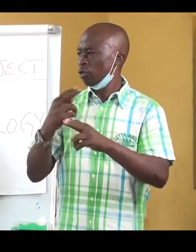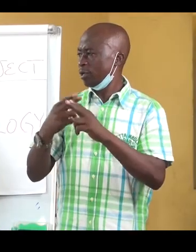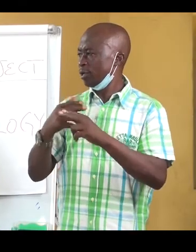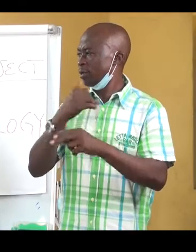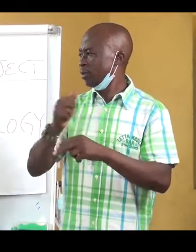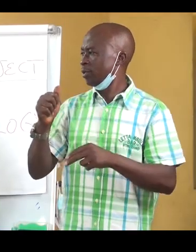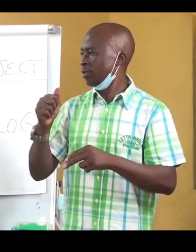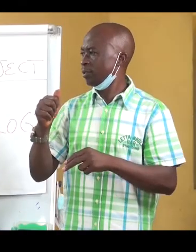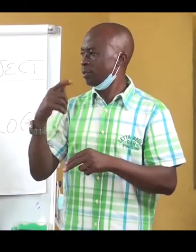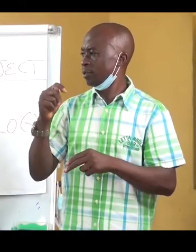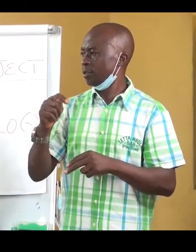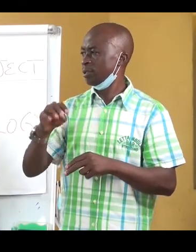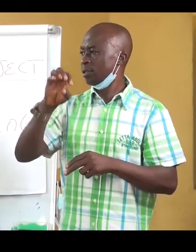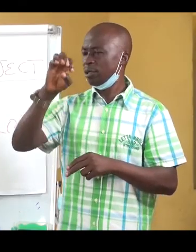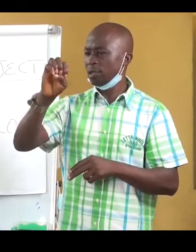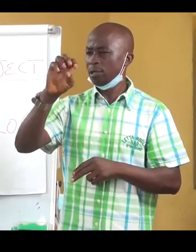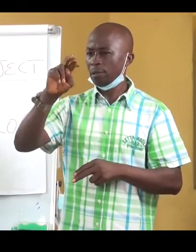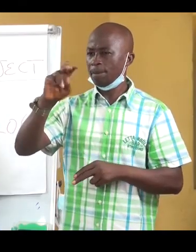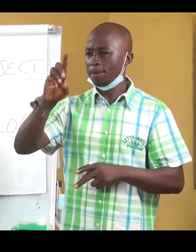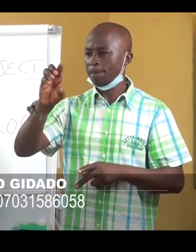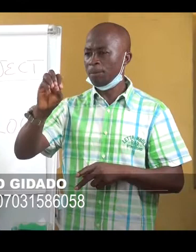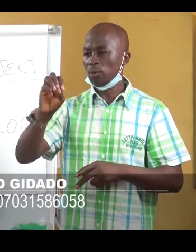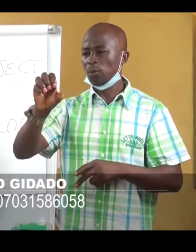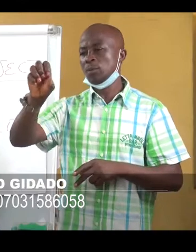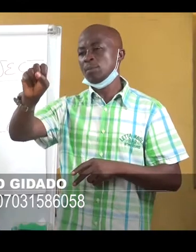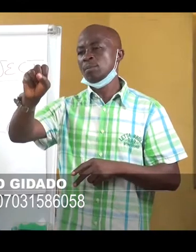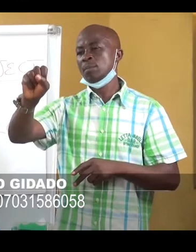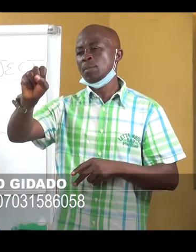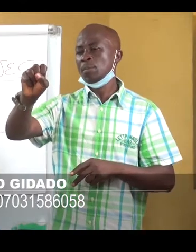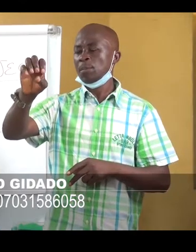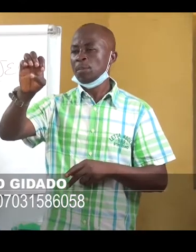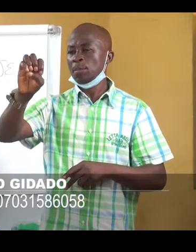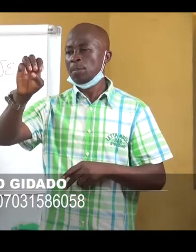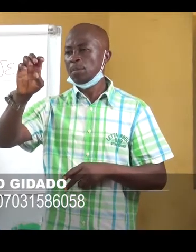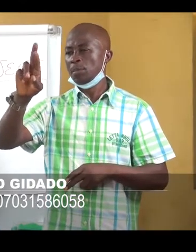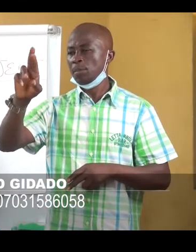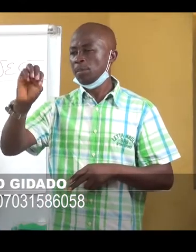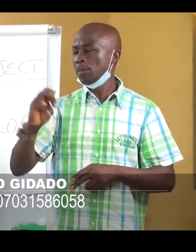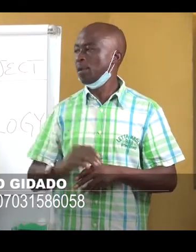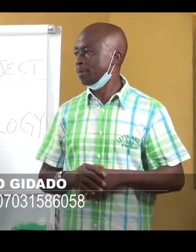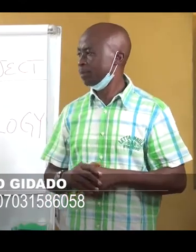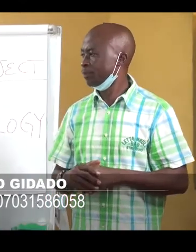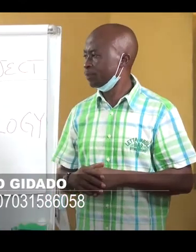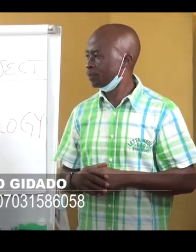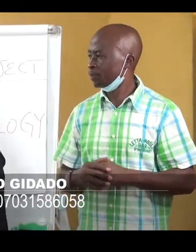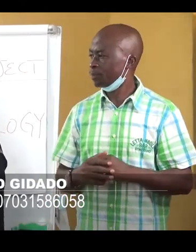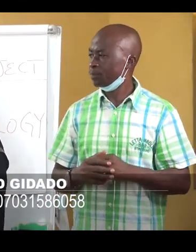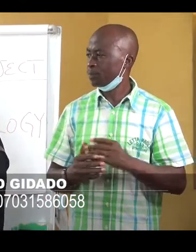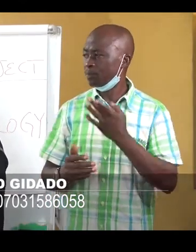is nutritive in nature. It covers the embryo and it supplies the embryo with nutrients. This